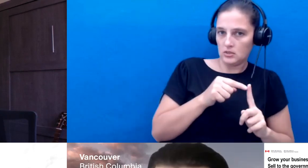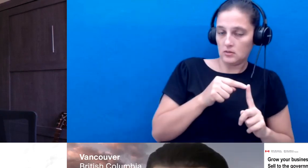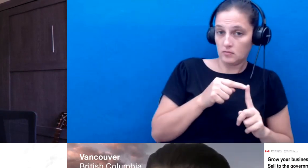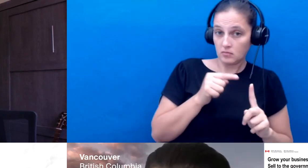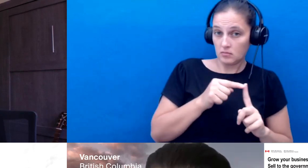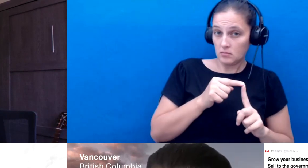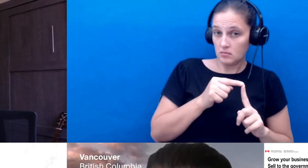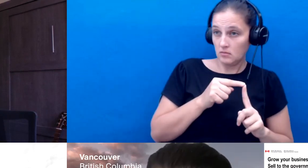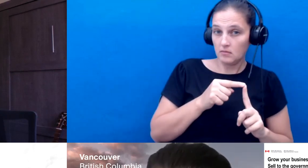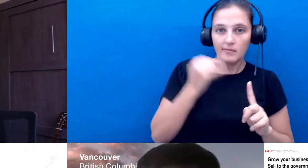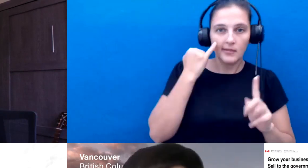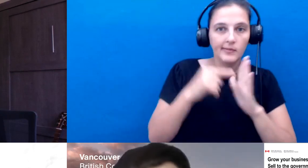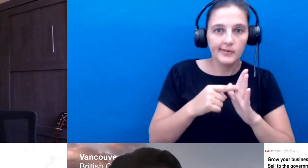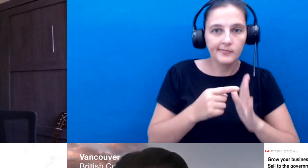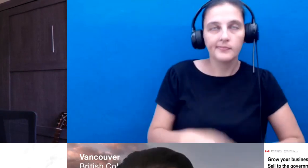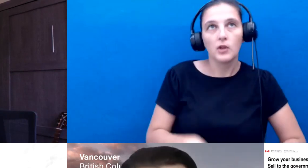components for a fighter jet,